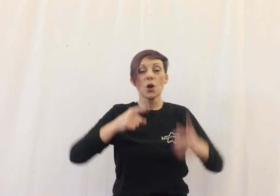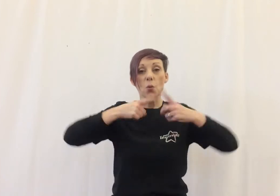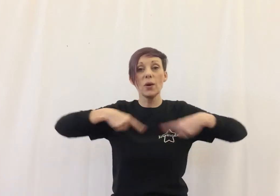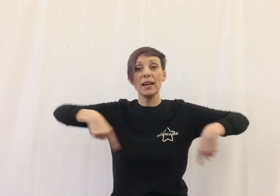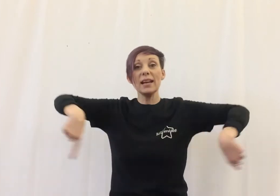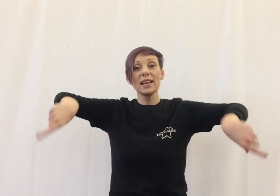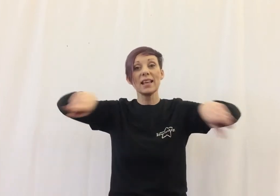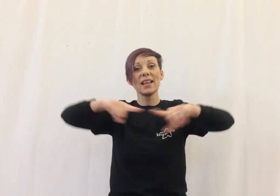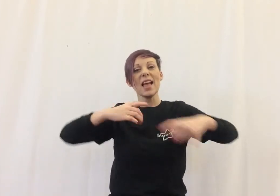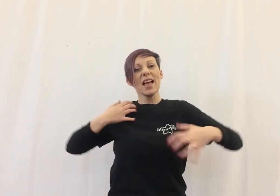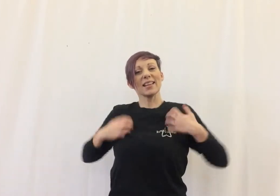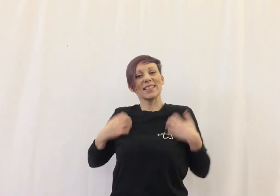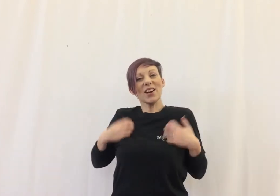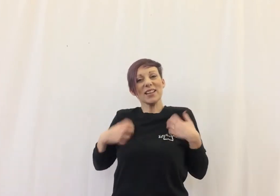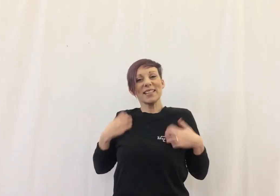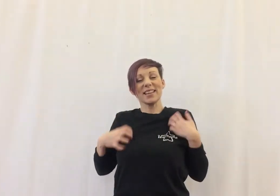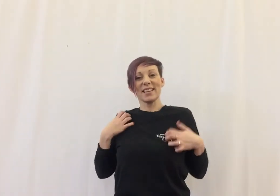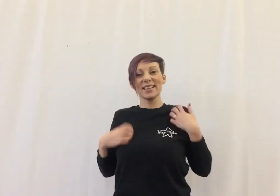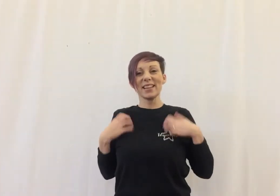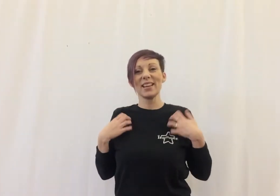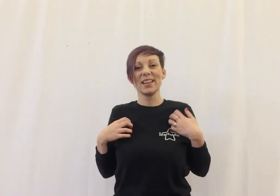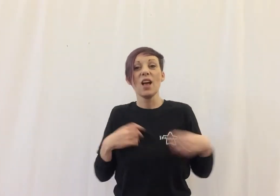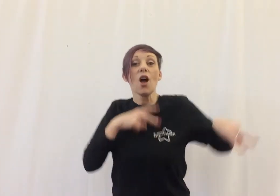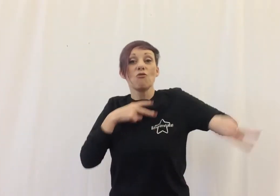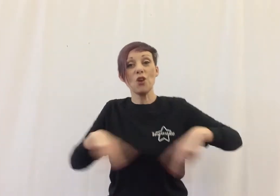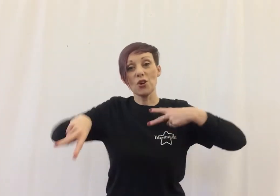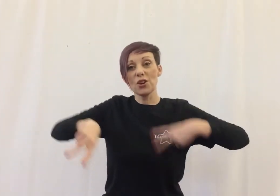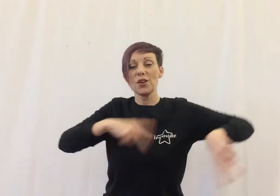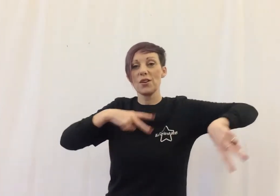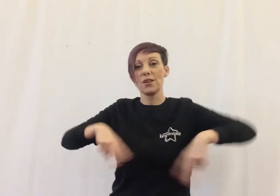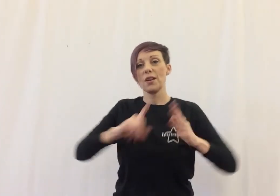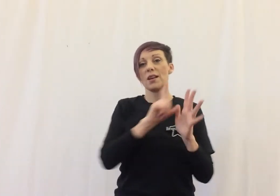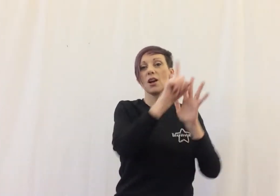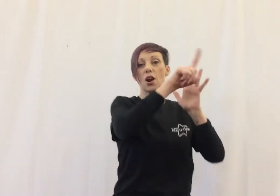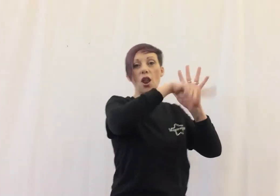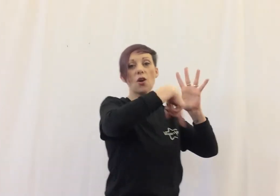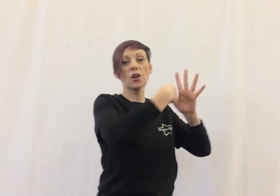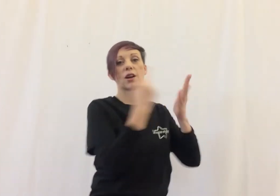We excited. Rock around.